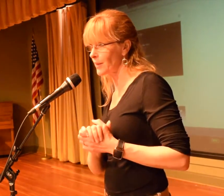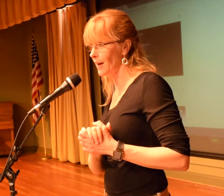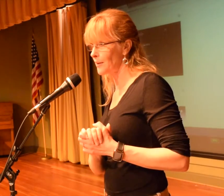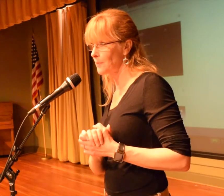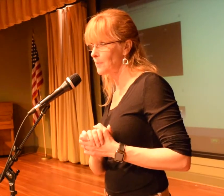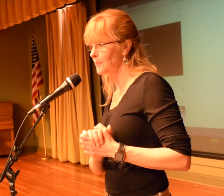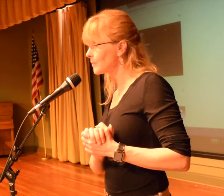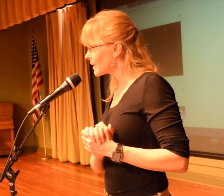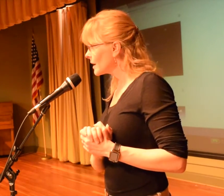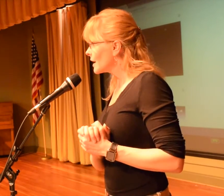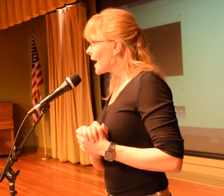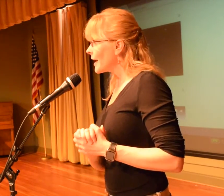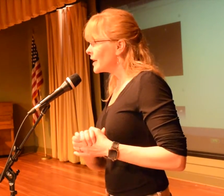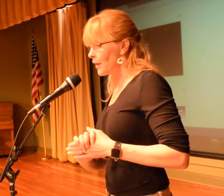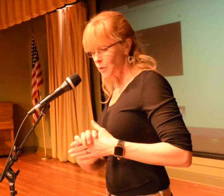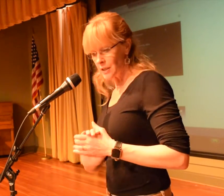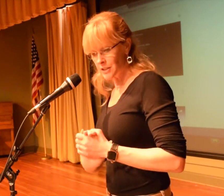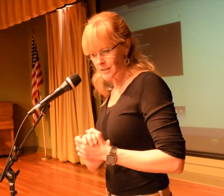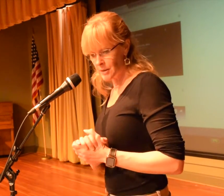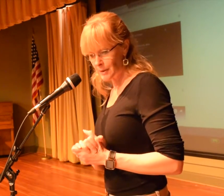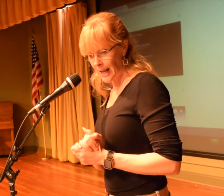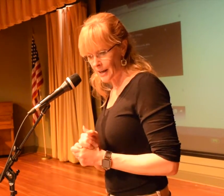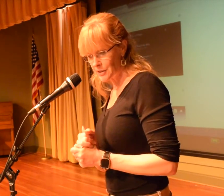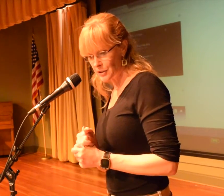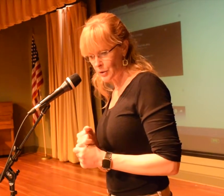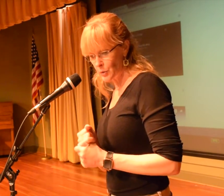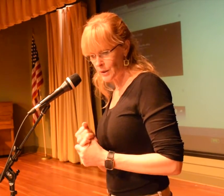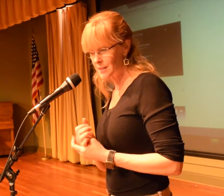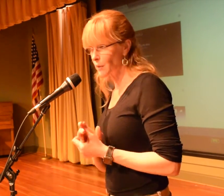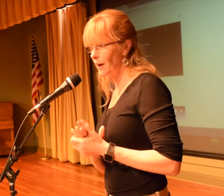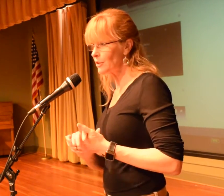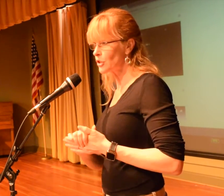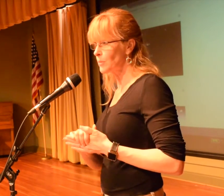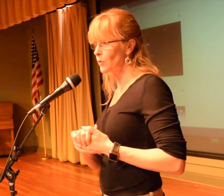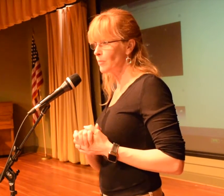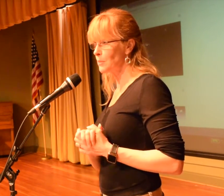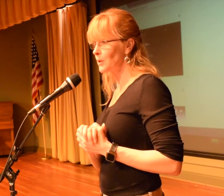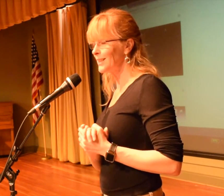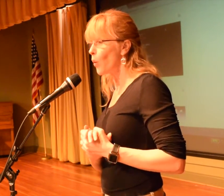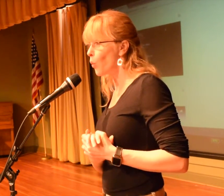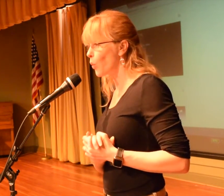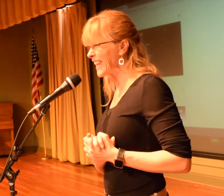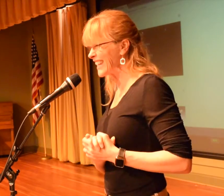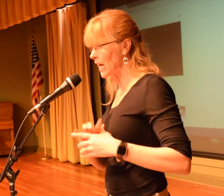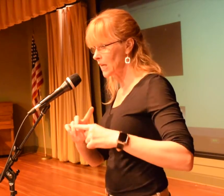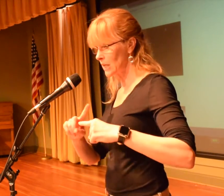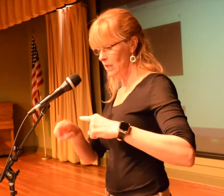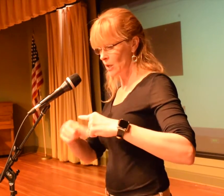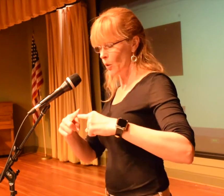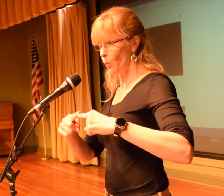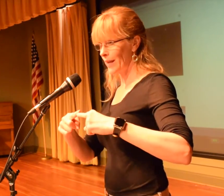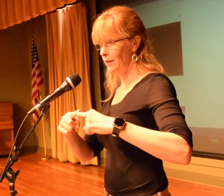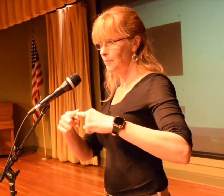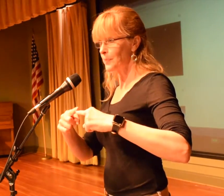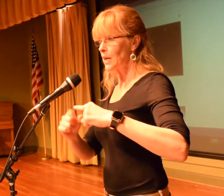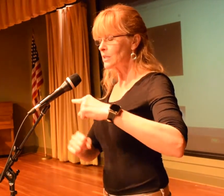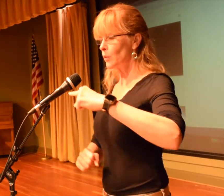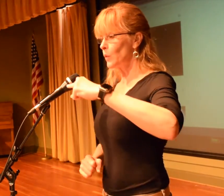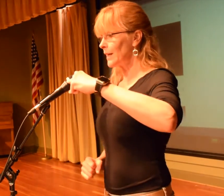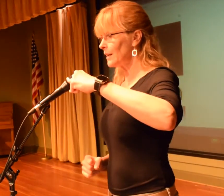that. And the other question someone had too was they were having trouble remembering when. So when,